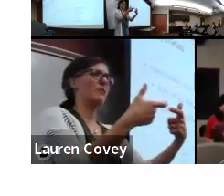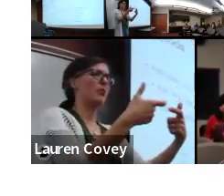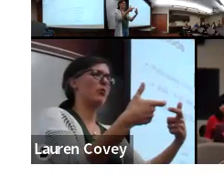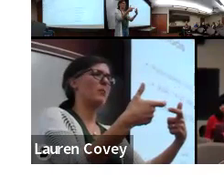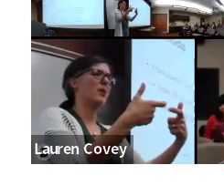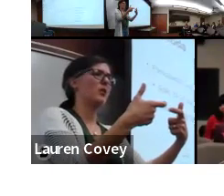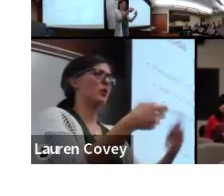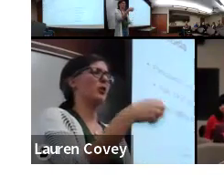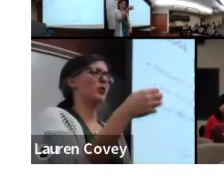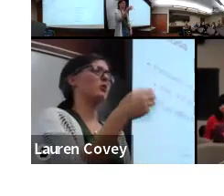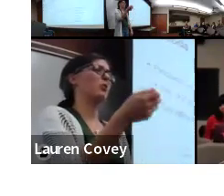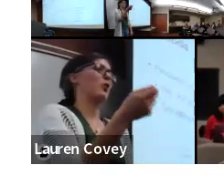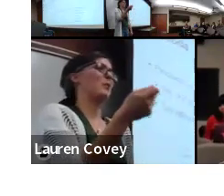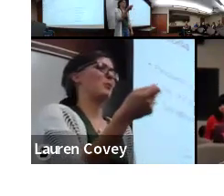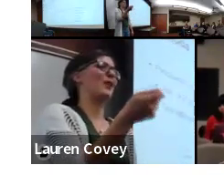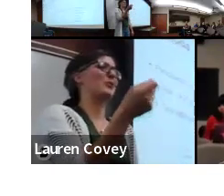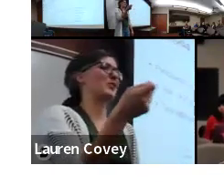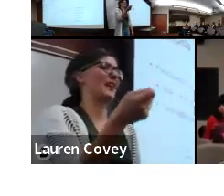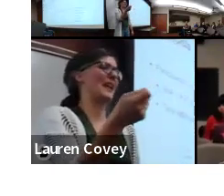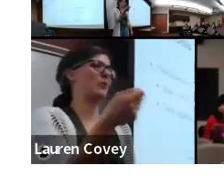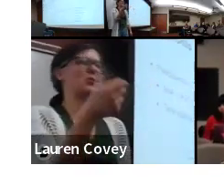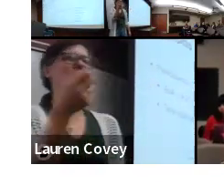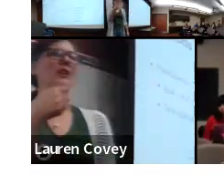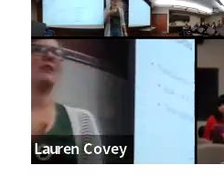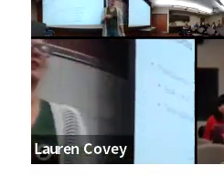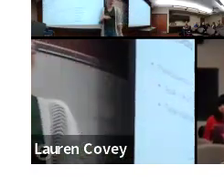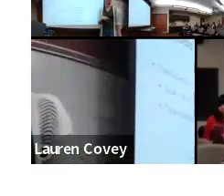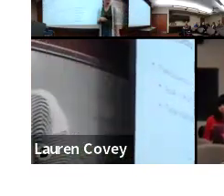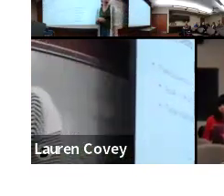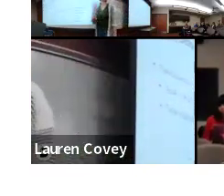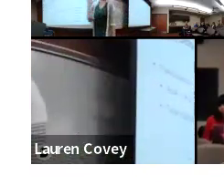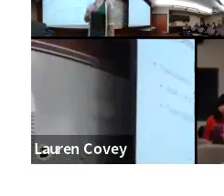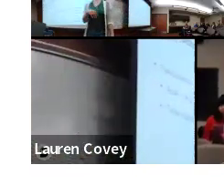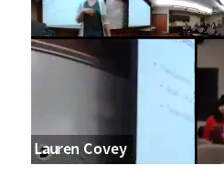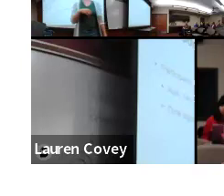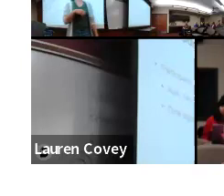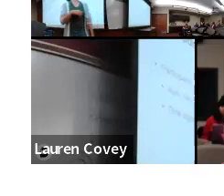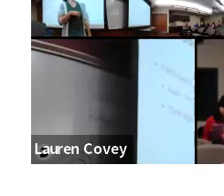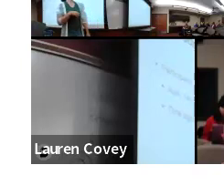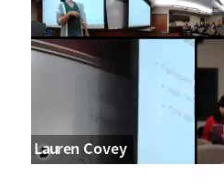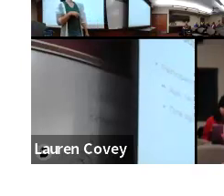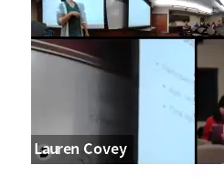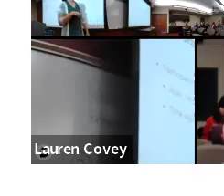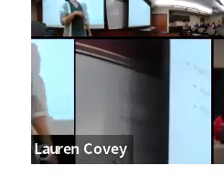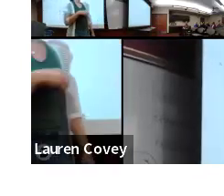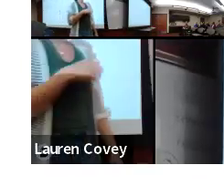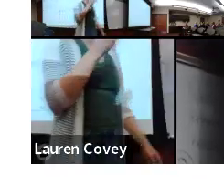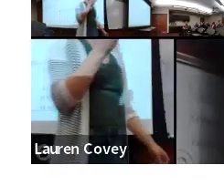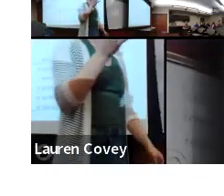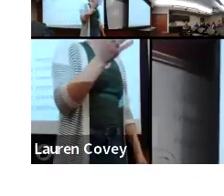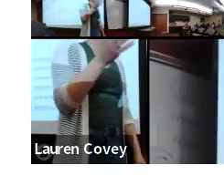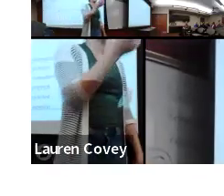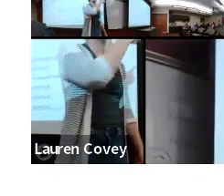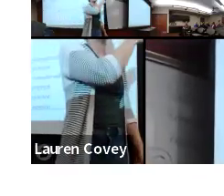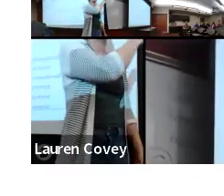your languages have prodrop, you still don't use prodrop as well in your second language, strangely enough. That's sort of the overview. So